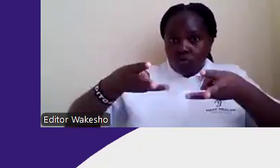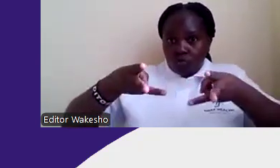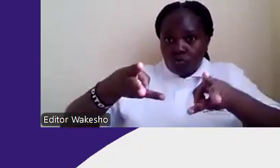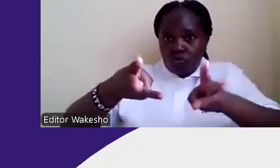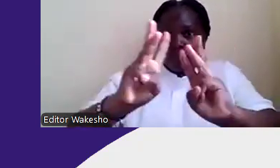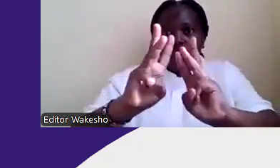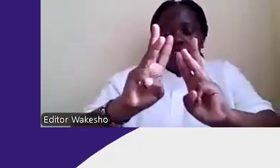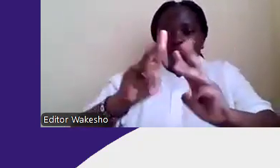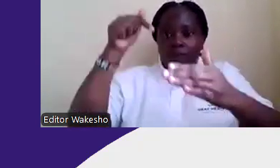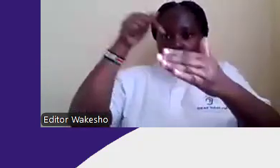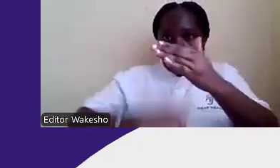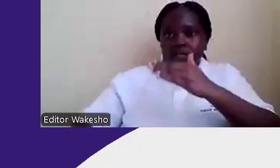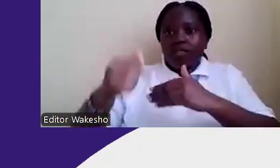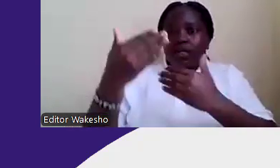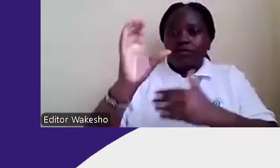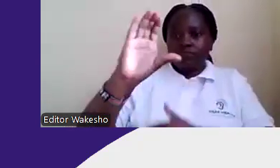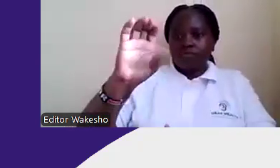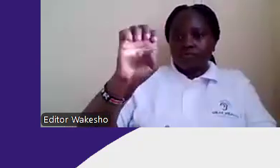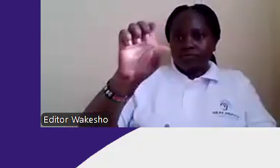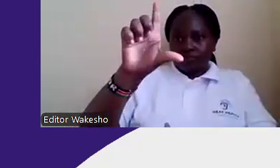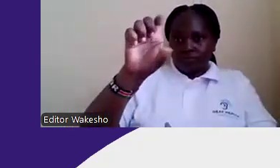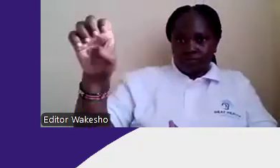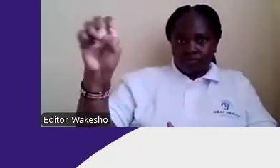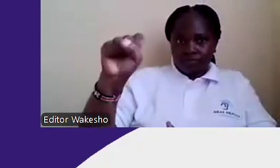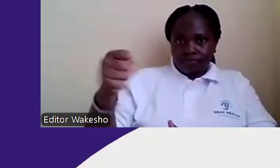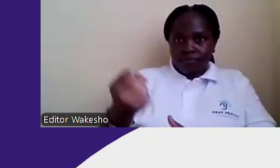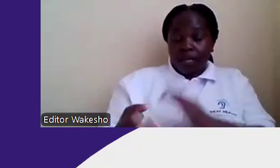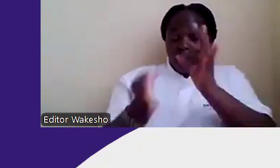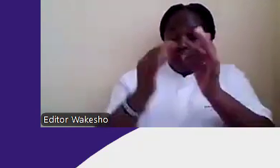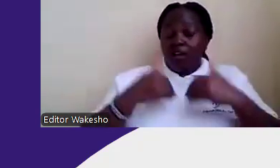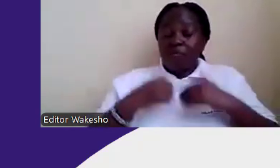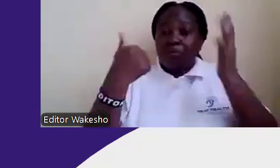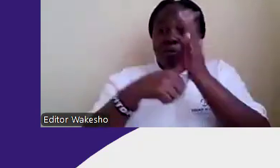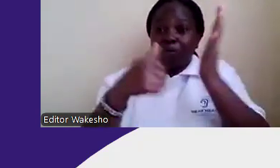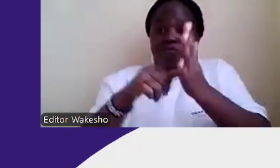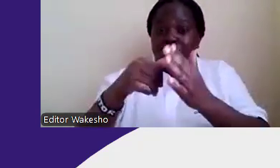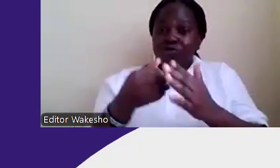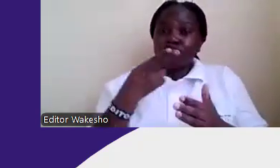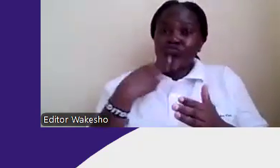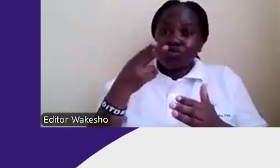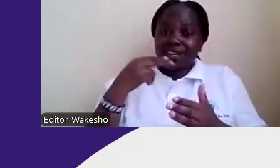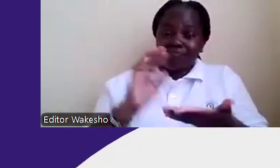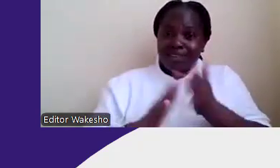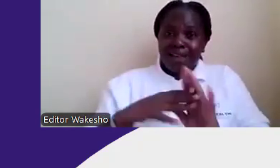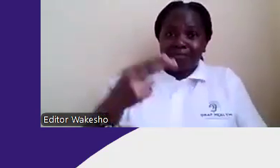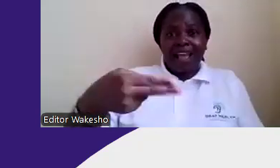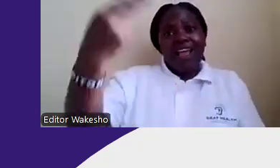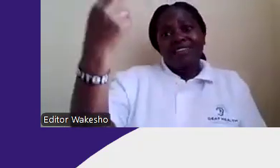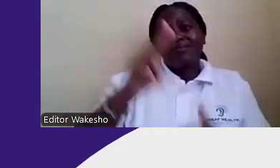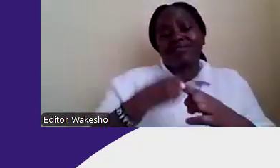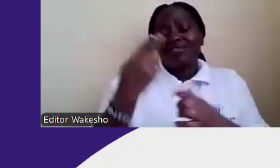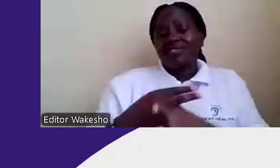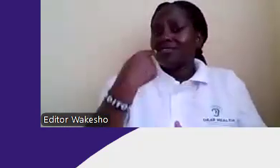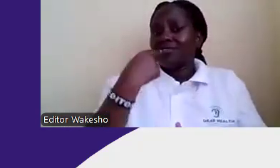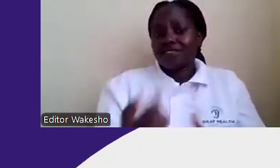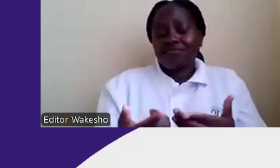the cells. So when you have a condition whereby the sugar level in the blood becomes too high, then we can see that that could be